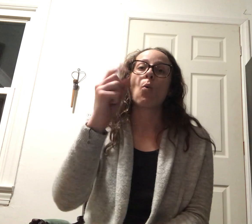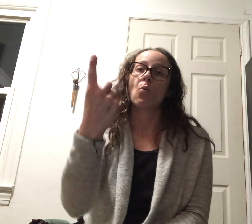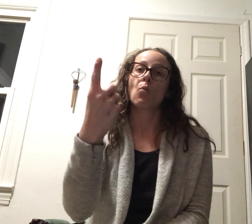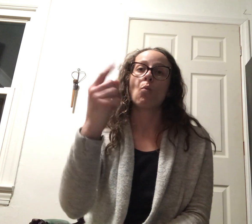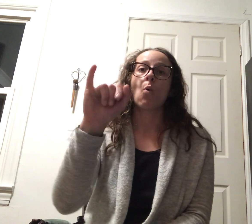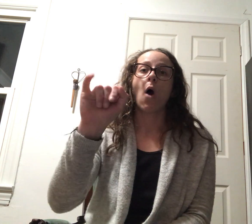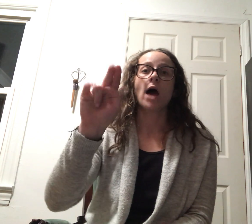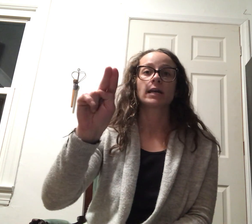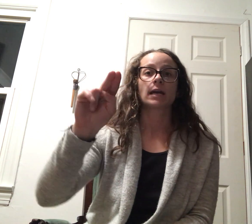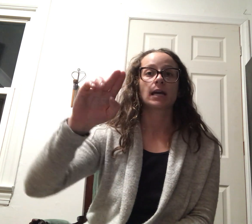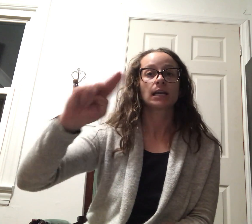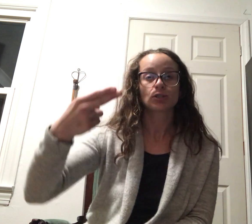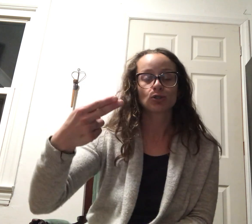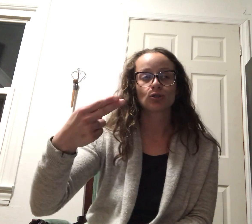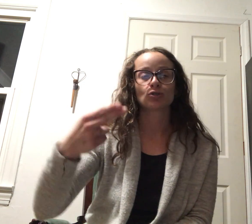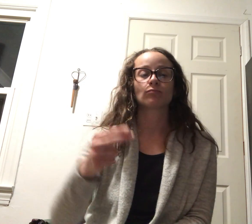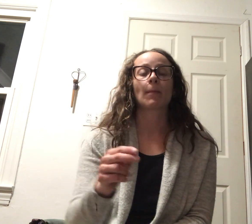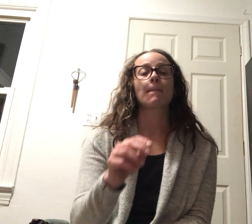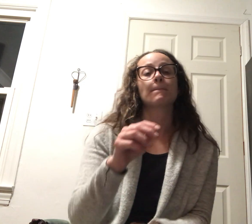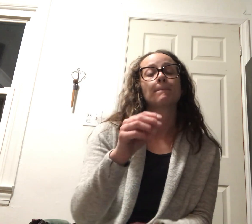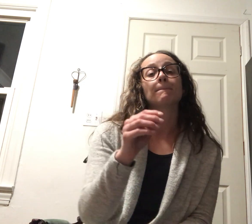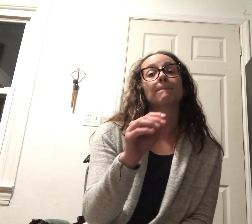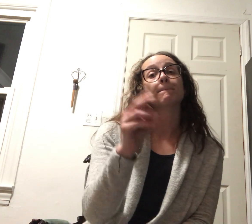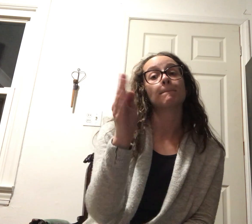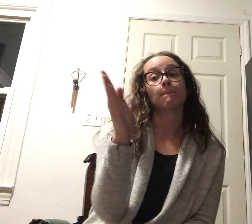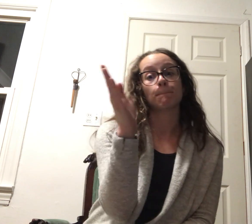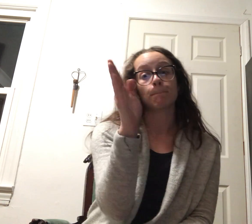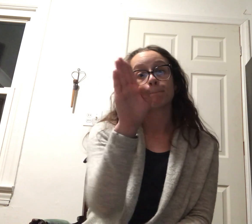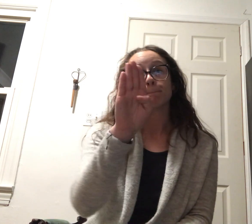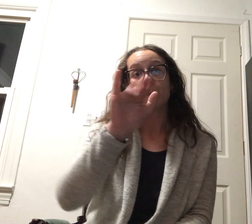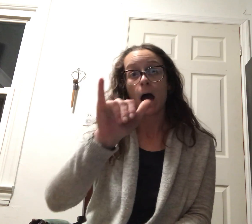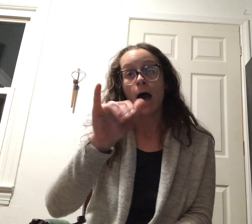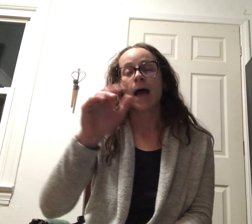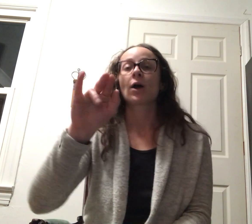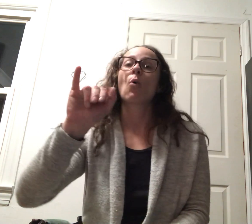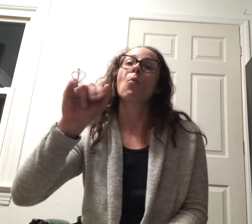And then once you toss it in olive oil, it cooks down really nice.